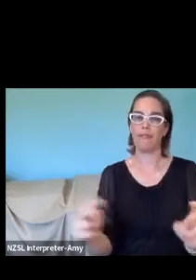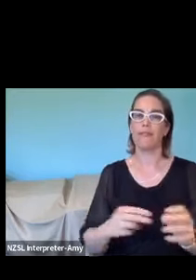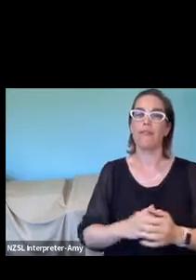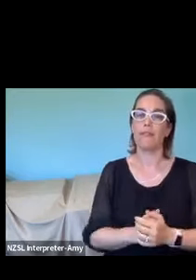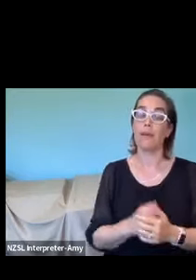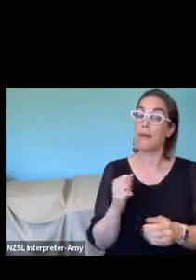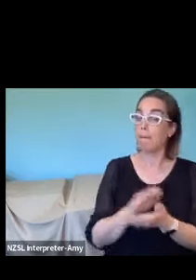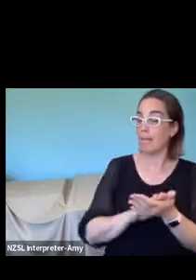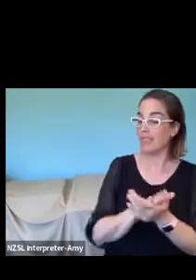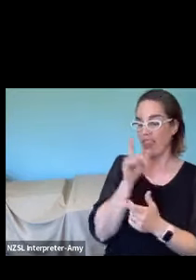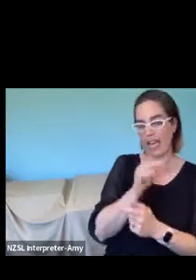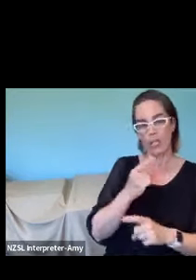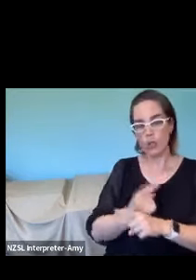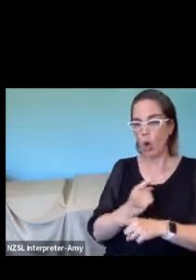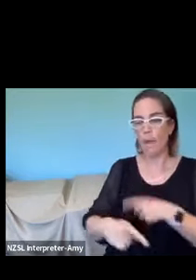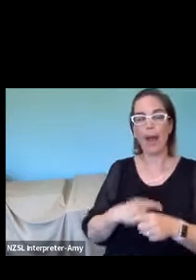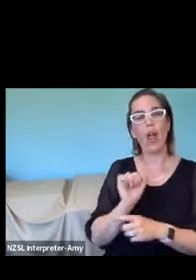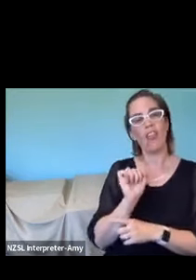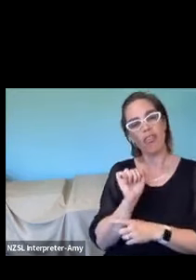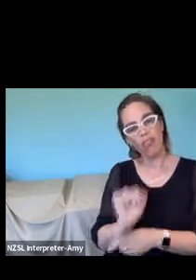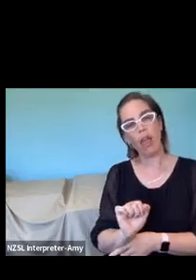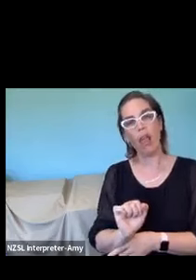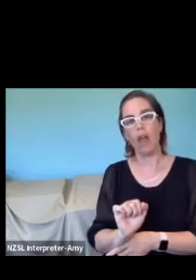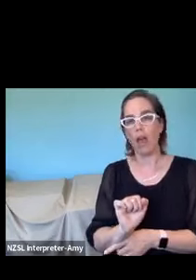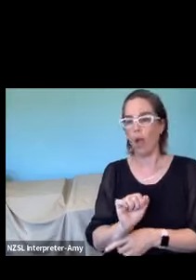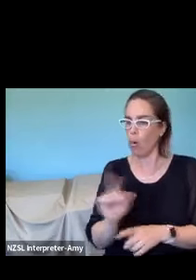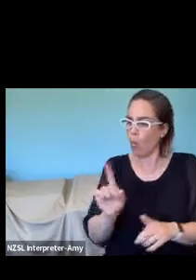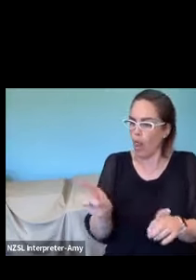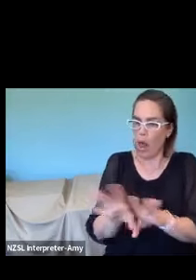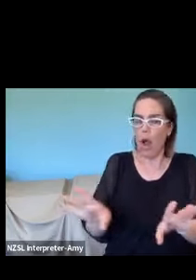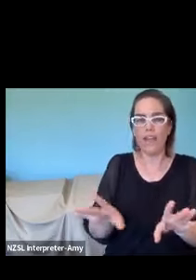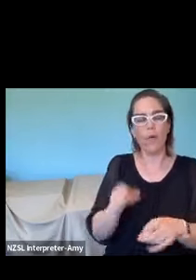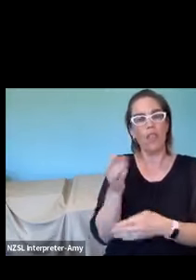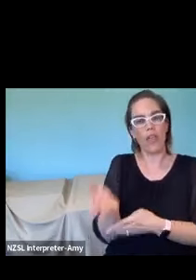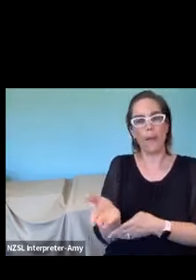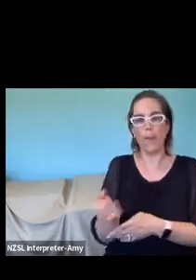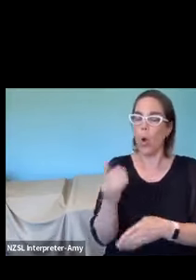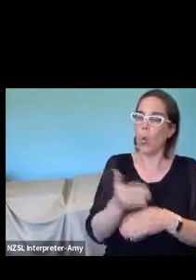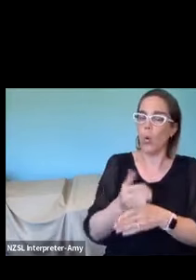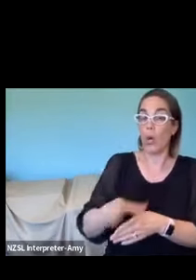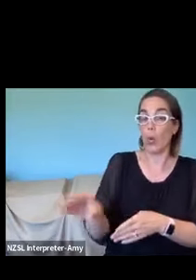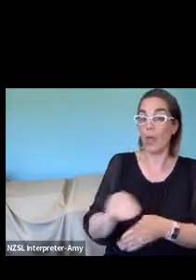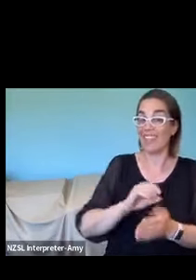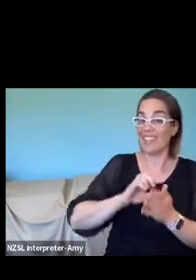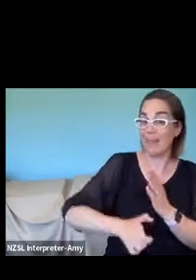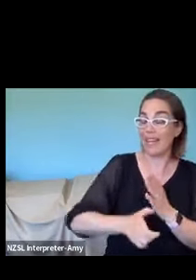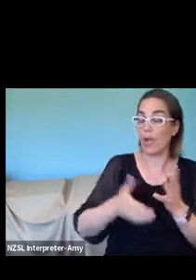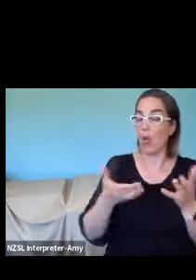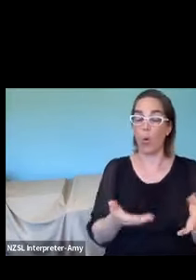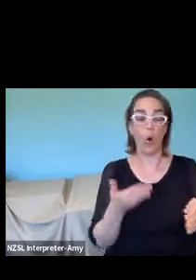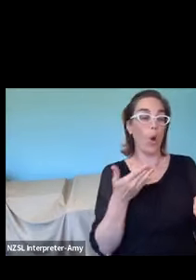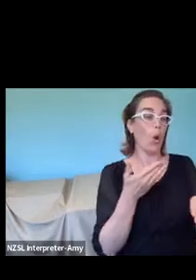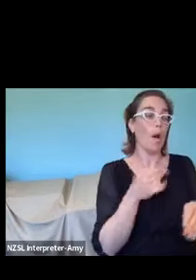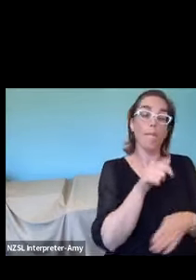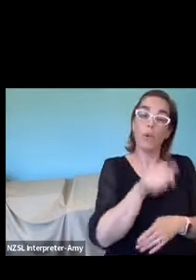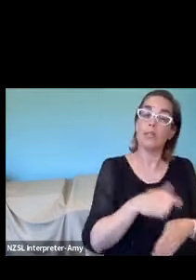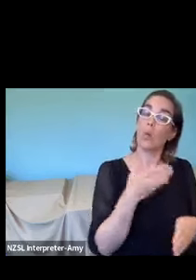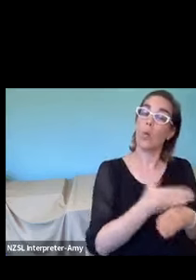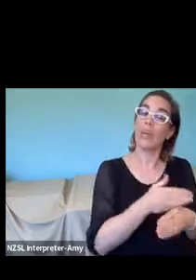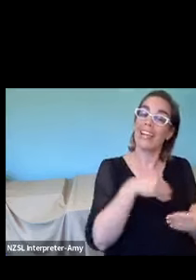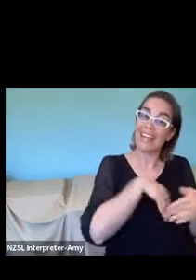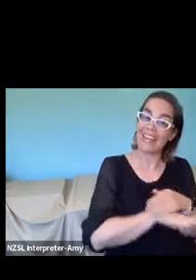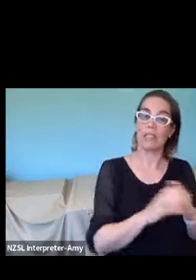to talk about what it is like to actually be either a person working with disability or a person working within the disability sector. And both of those points